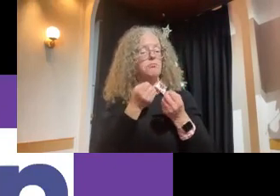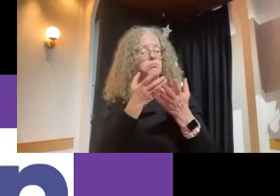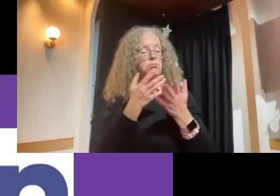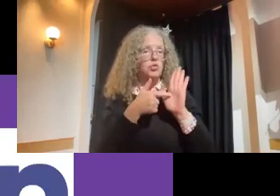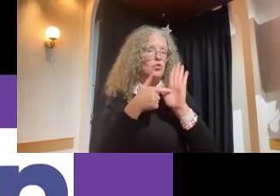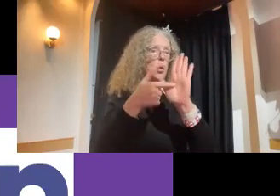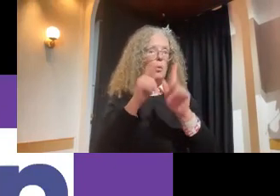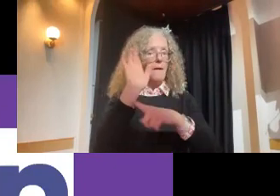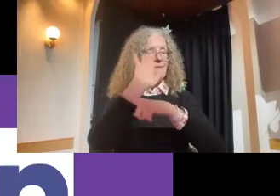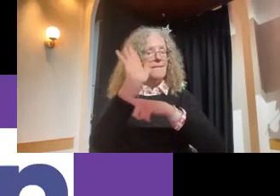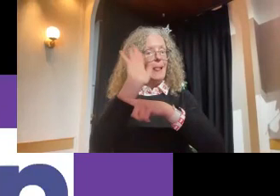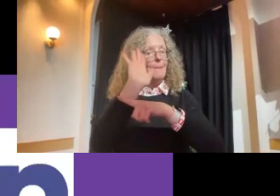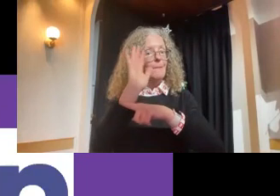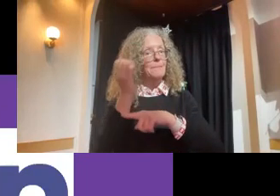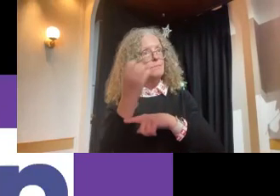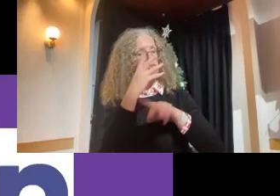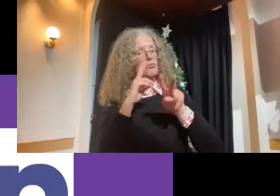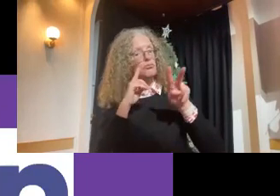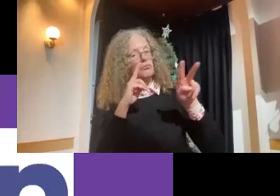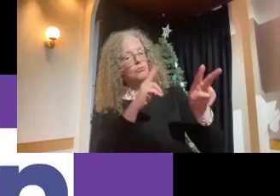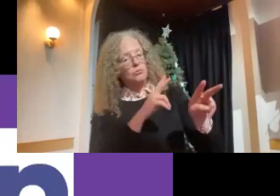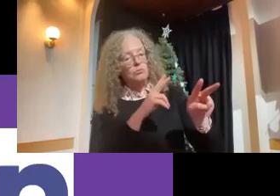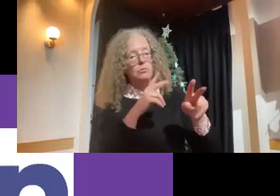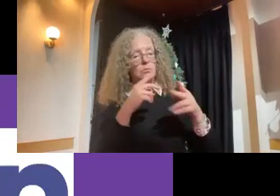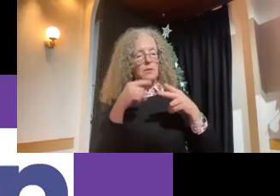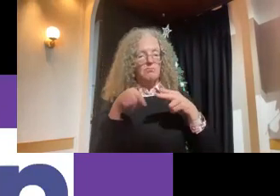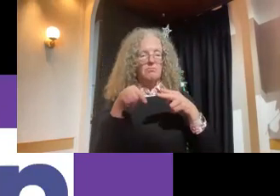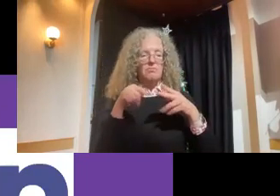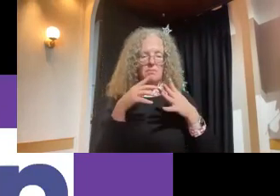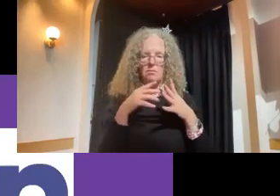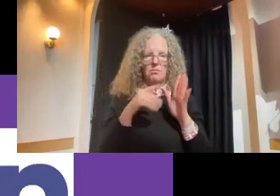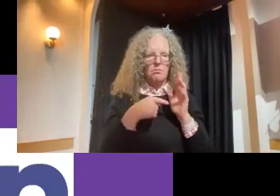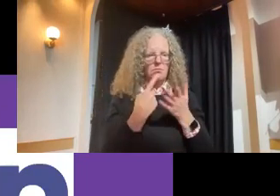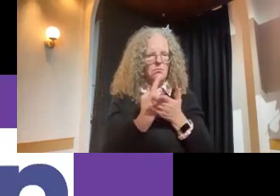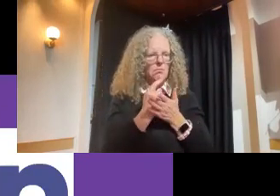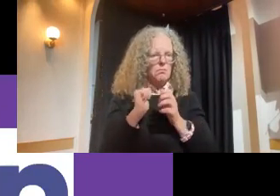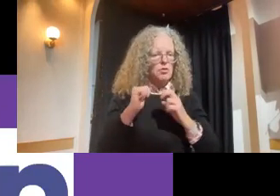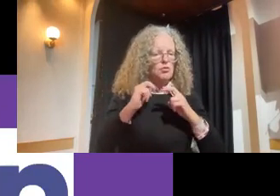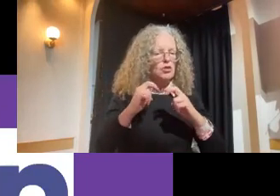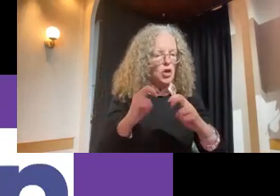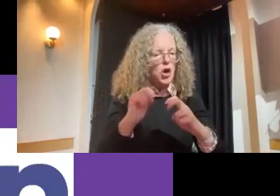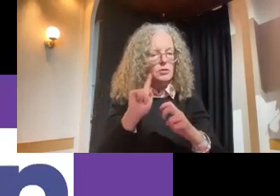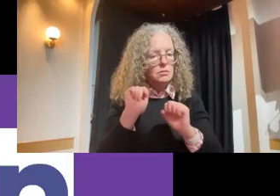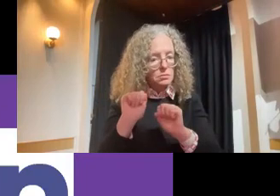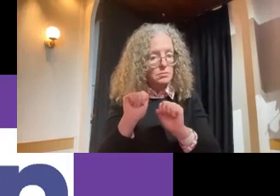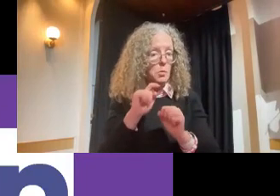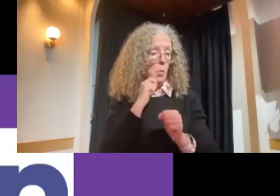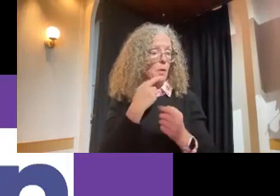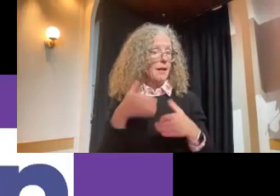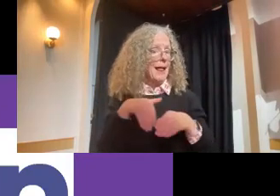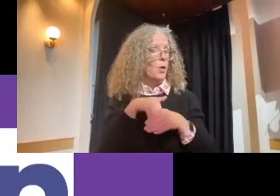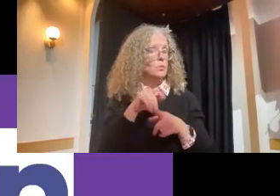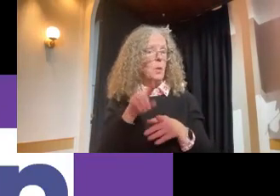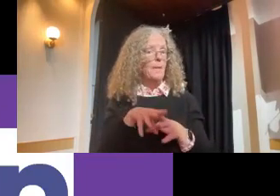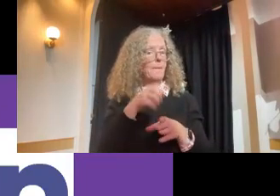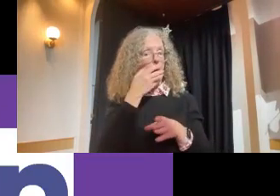who will be leading the screening of a film that we can all watch. We'll have an introduction, screen the film, and